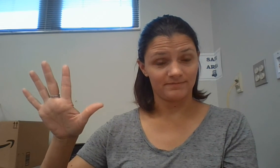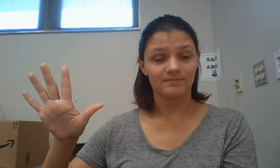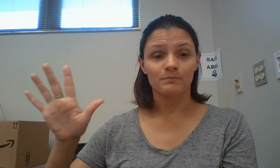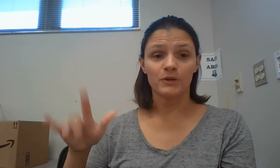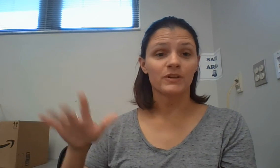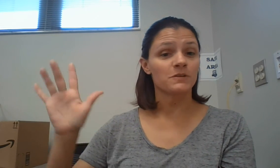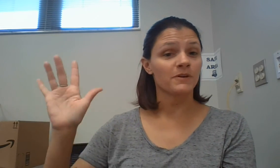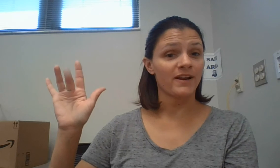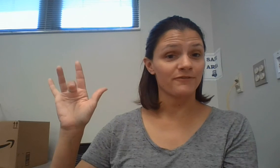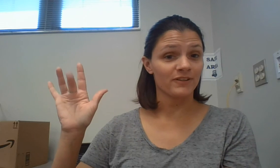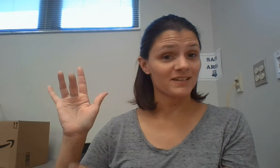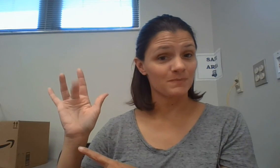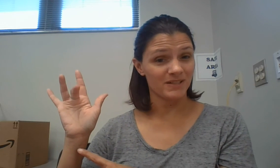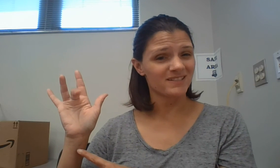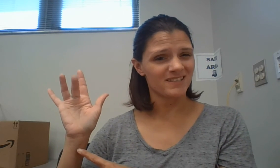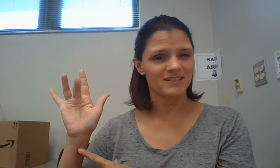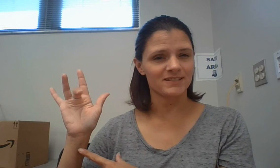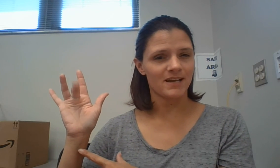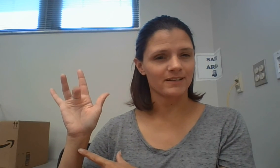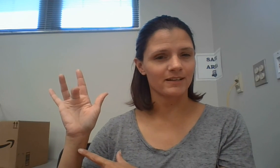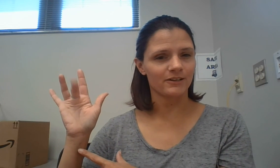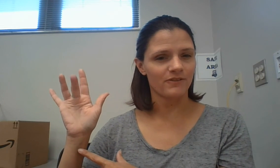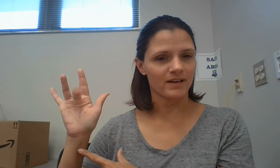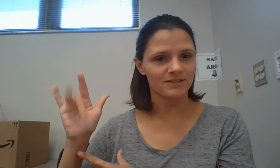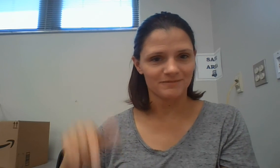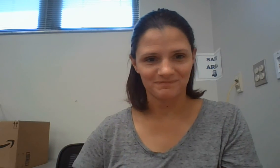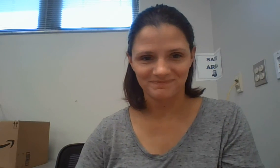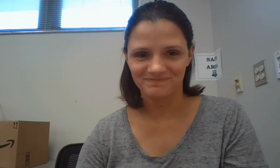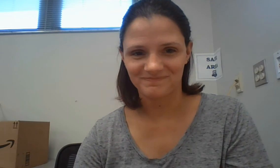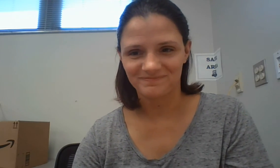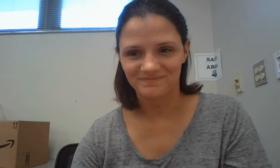But you need to be ready for this because this is technically correct. 30. 30.